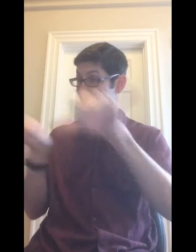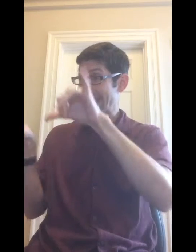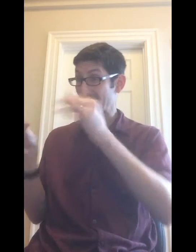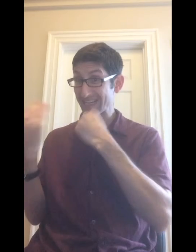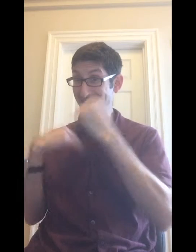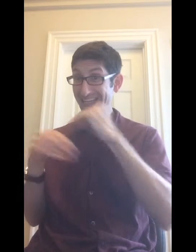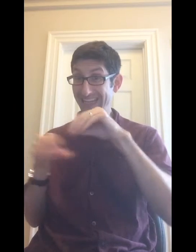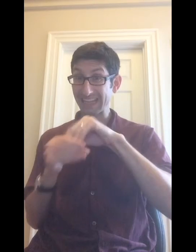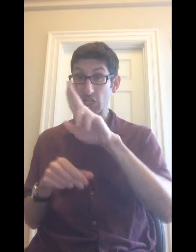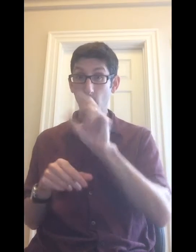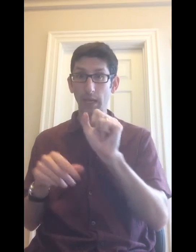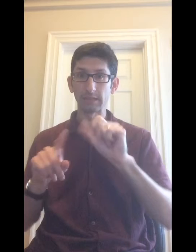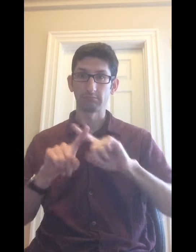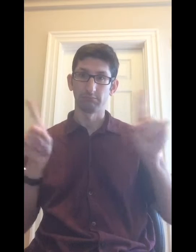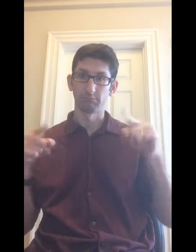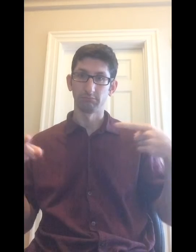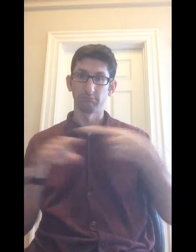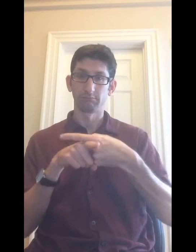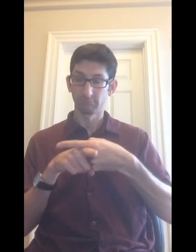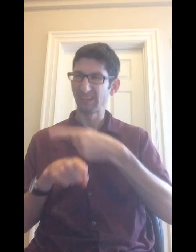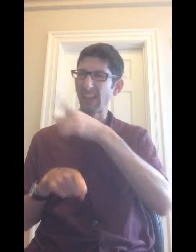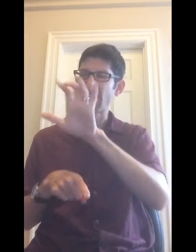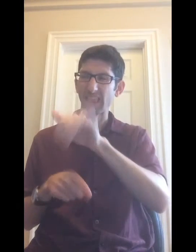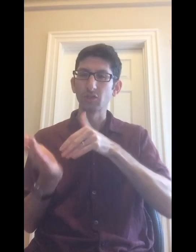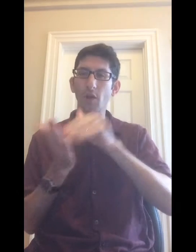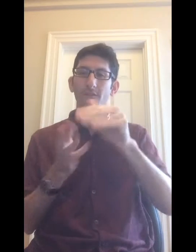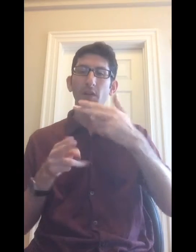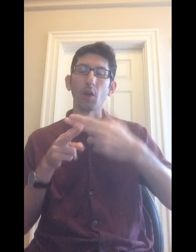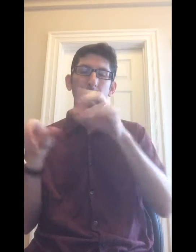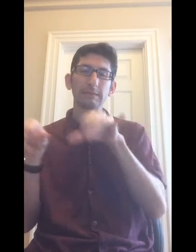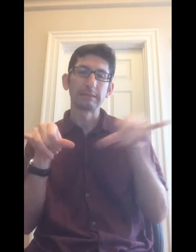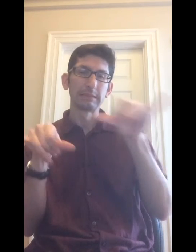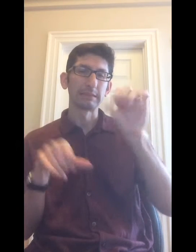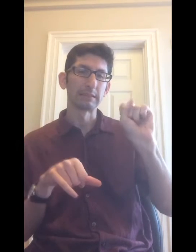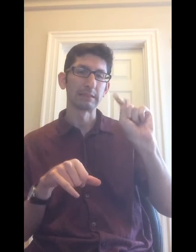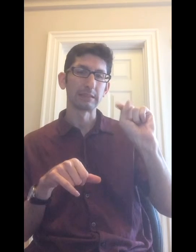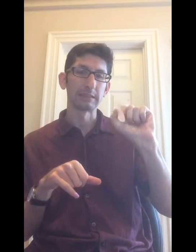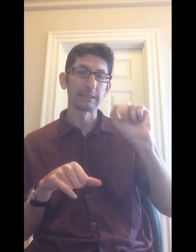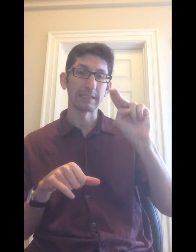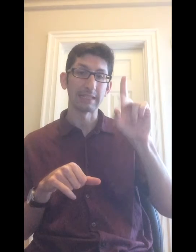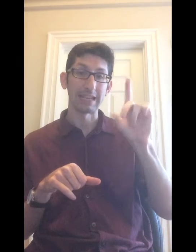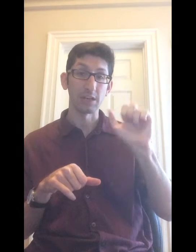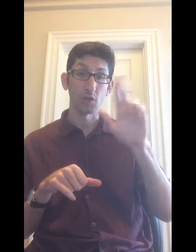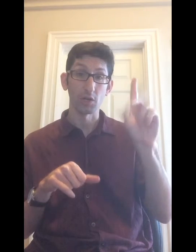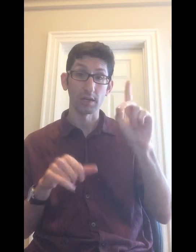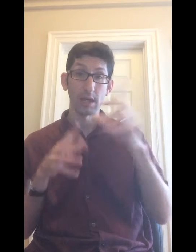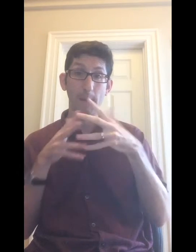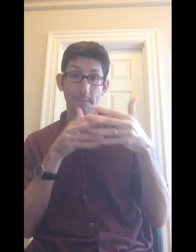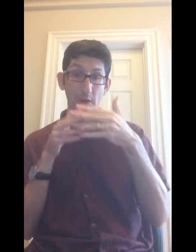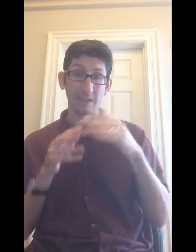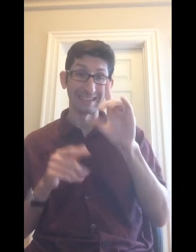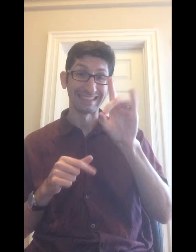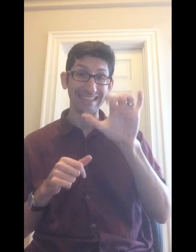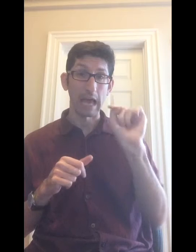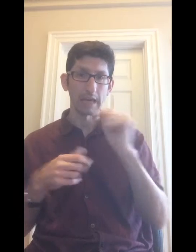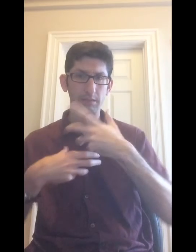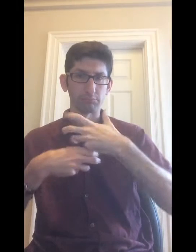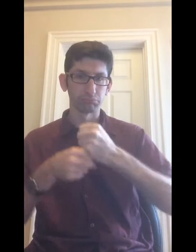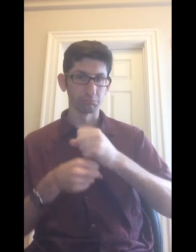that's commonly referred to as the standard American diet, also known as SAD, and that's mostly the